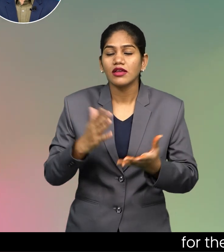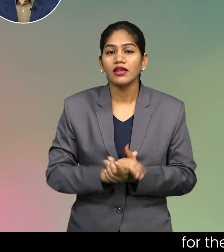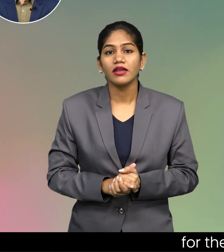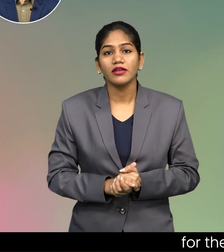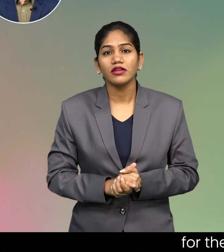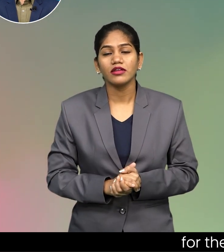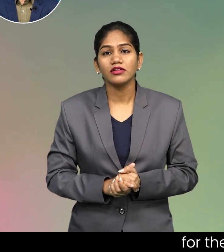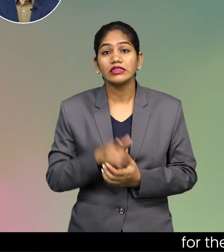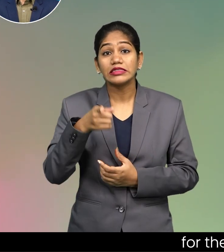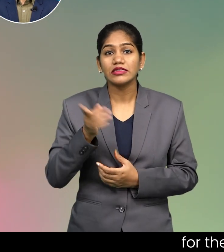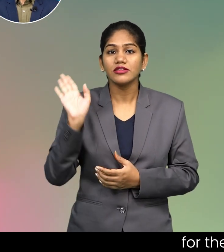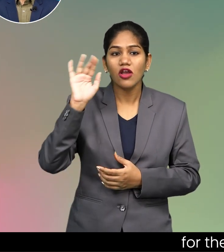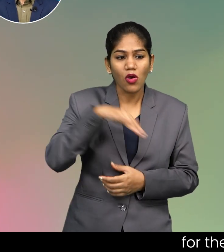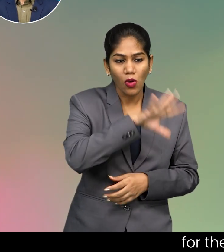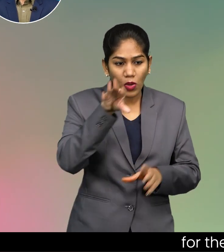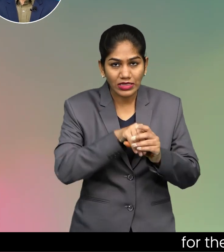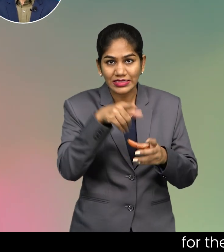for the American states.